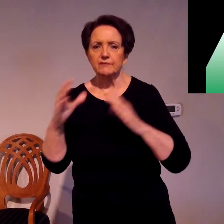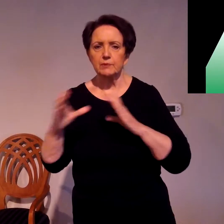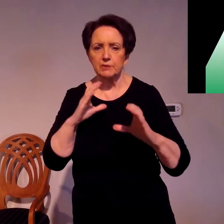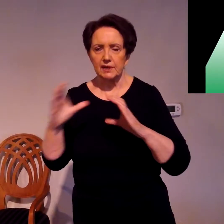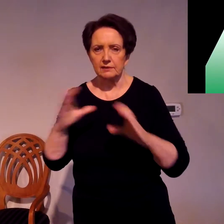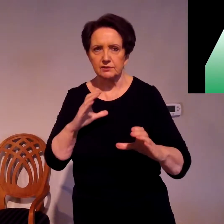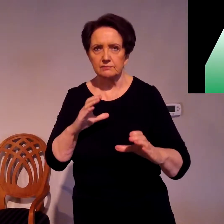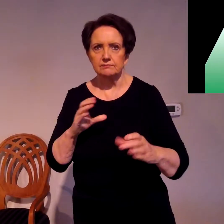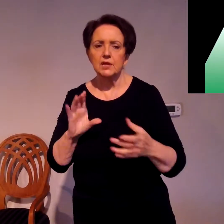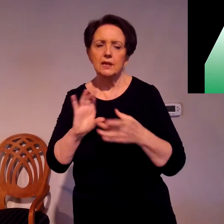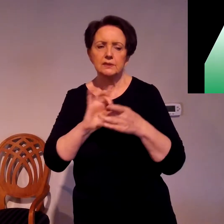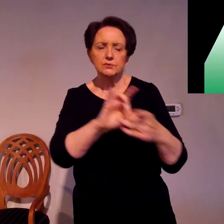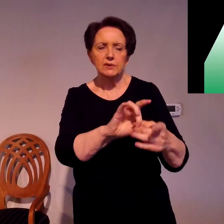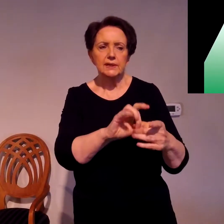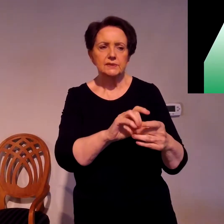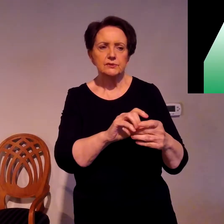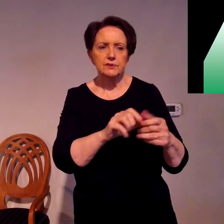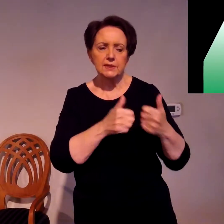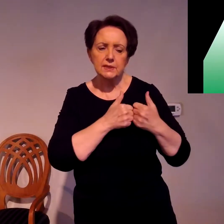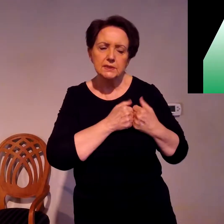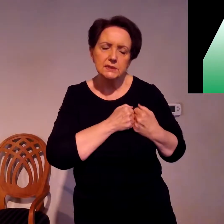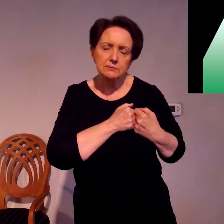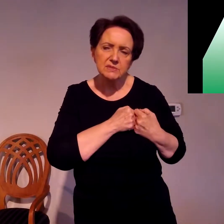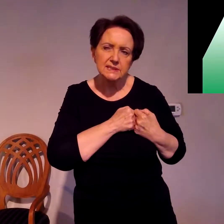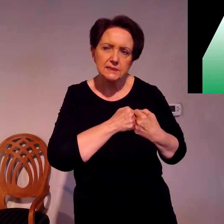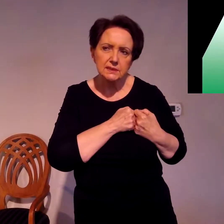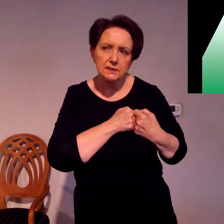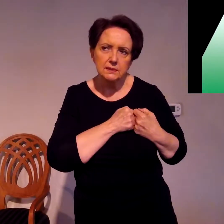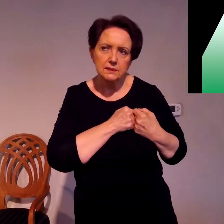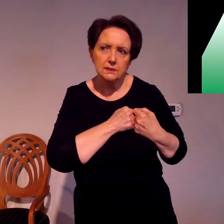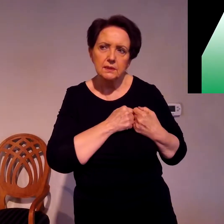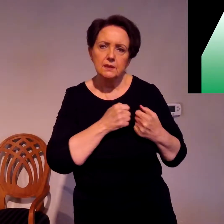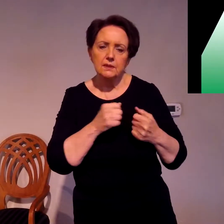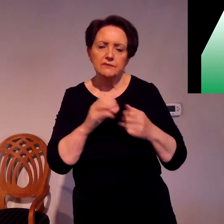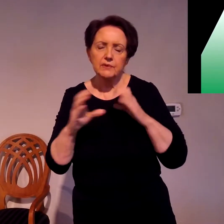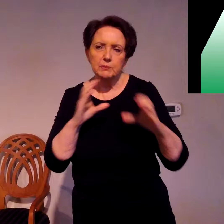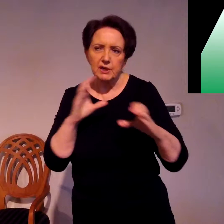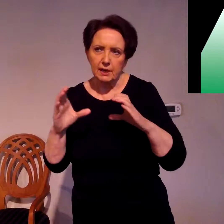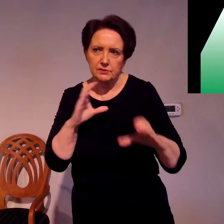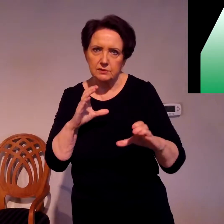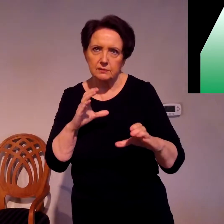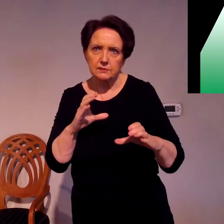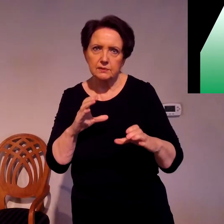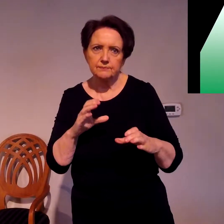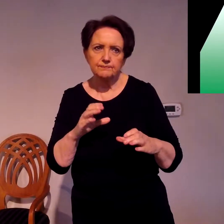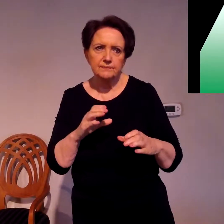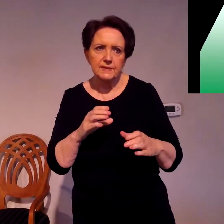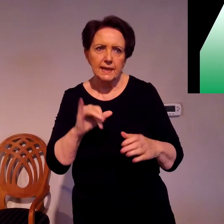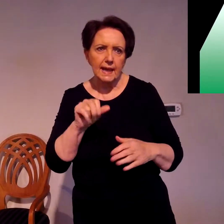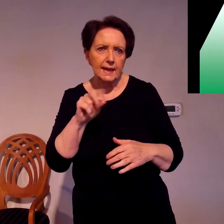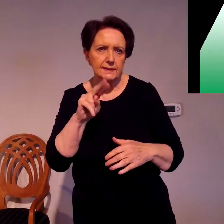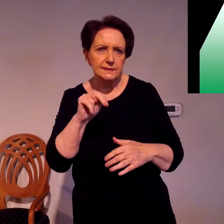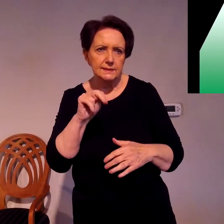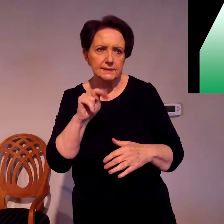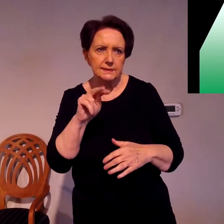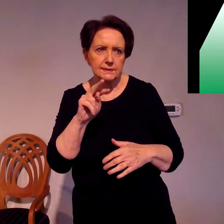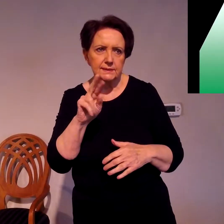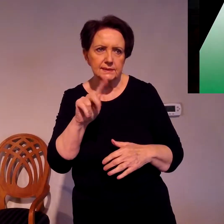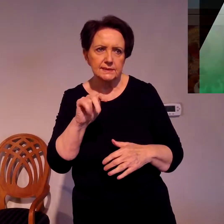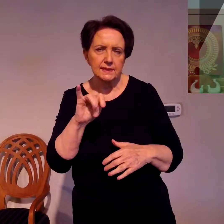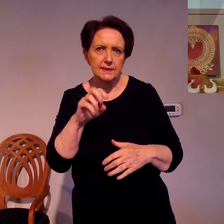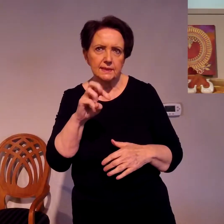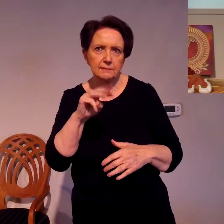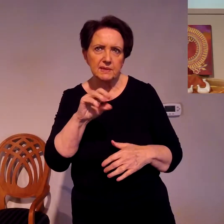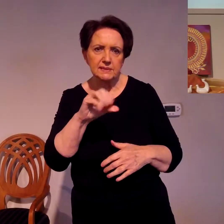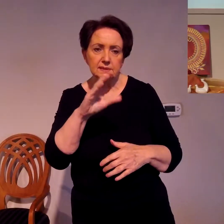with the intimacy of our communication. And so what does intimacy mean? What does it mean to be intimate